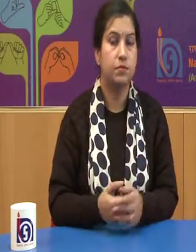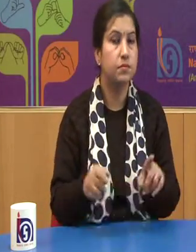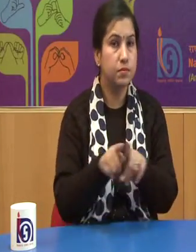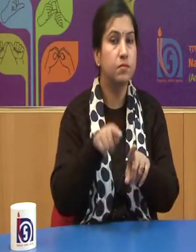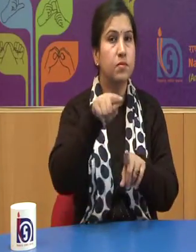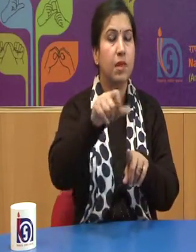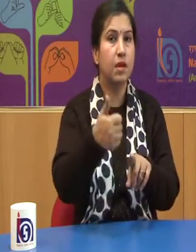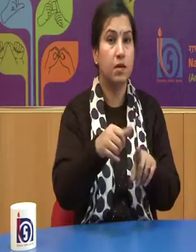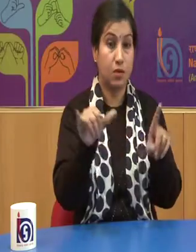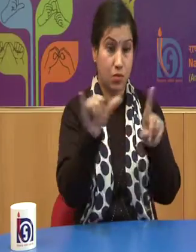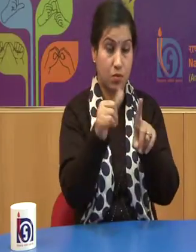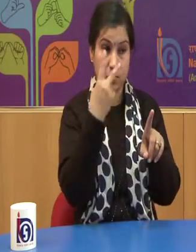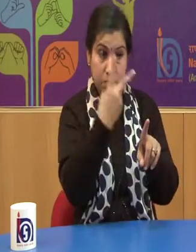You can subscribe to our